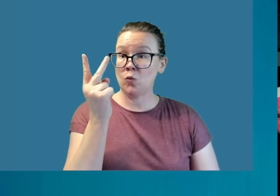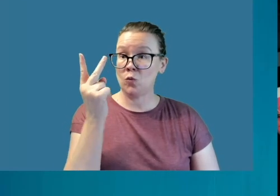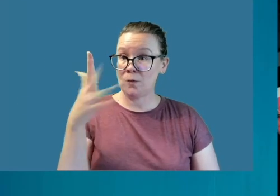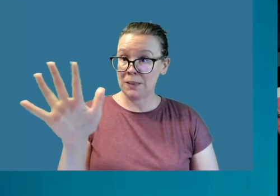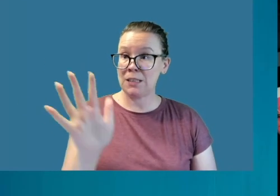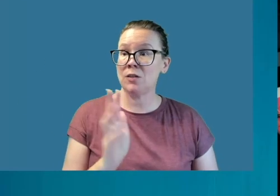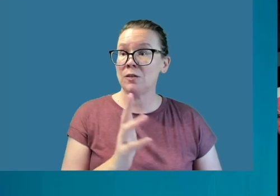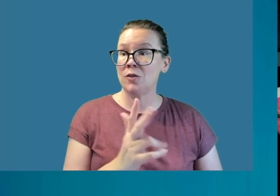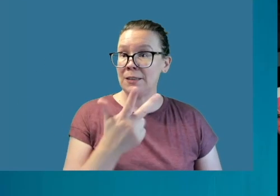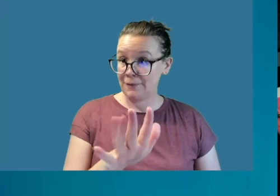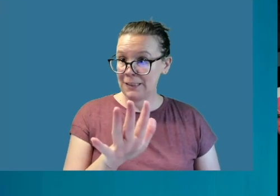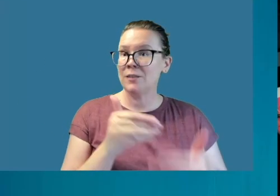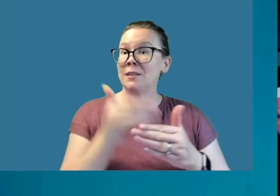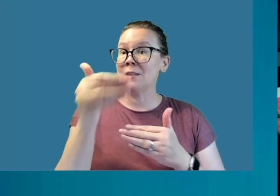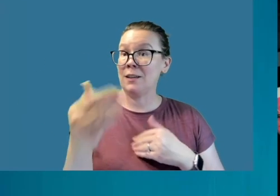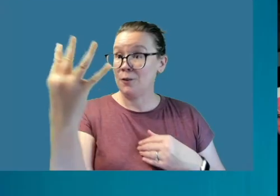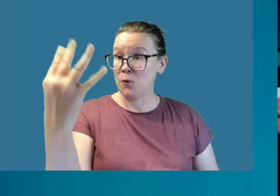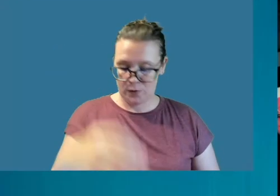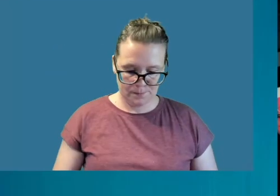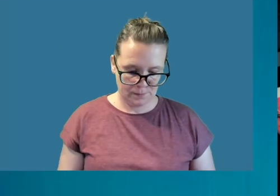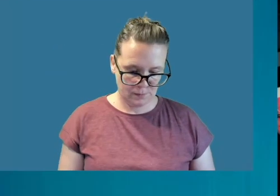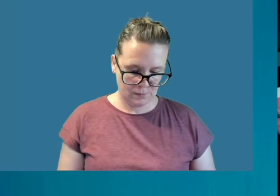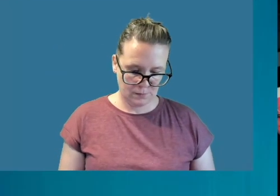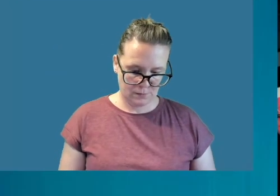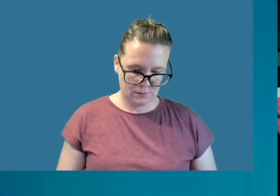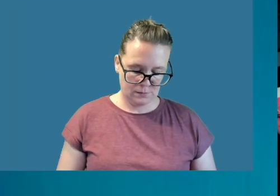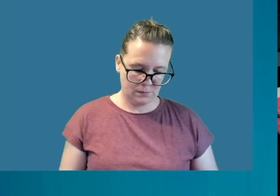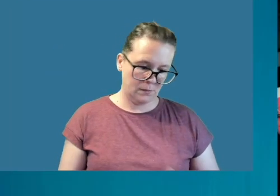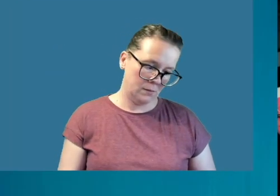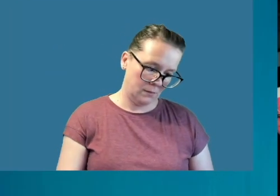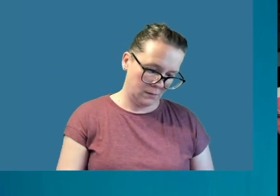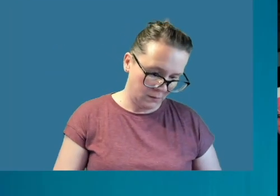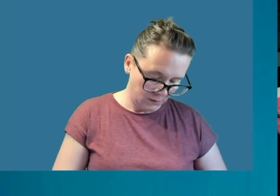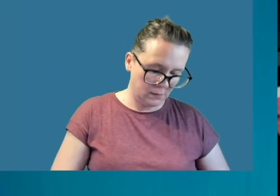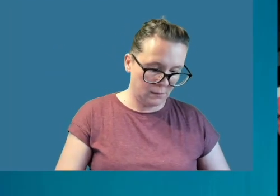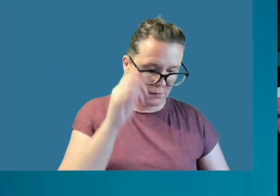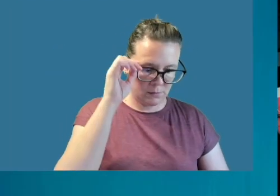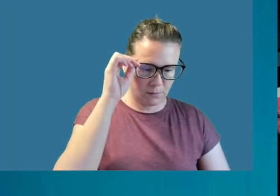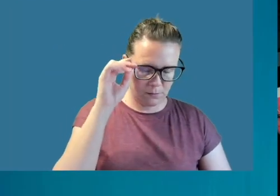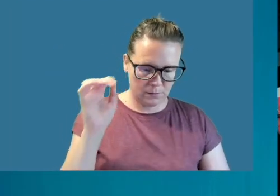So 1 is finished, 2 is finished, 3 is finished, and now we're moving on to piece number 4.